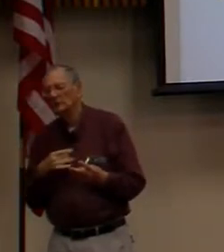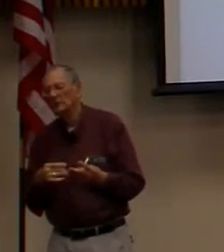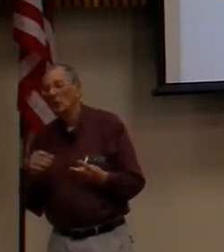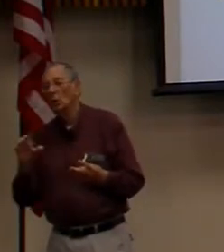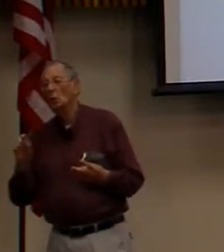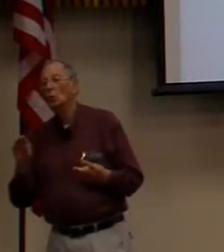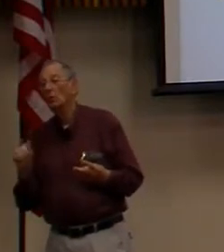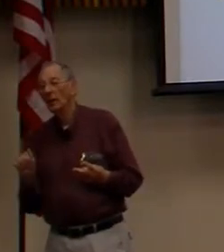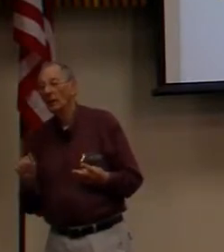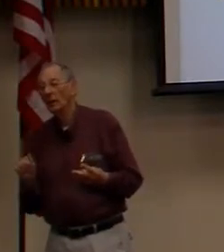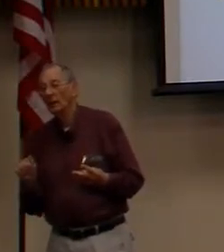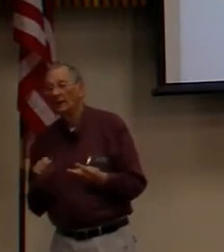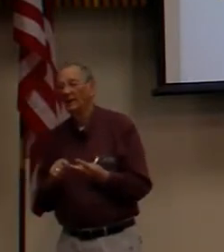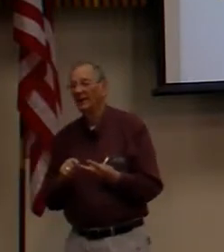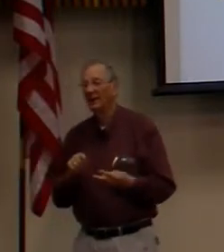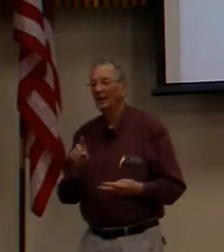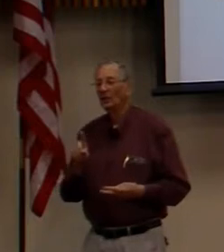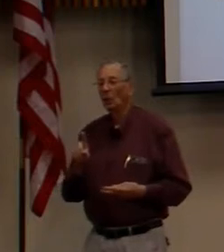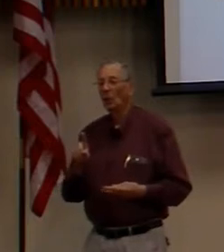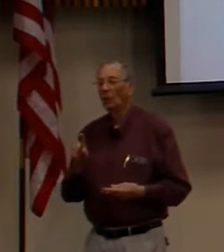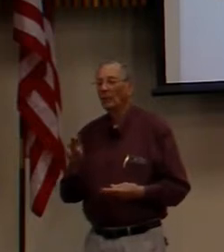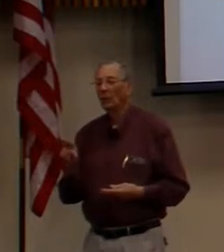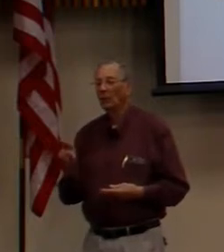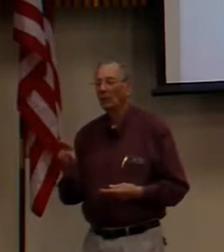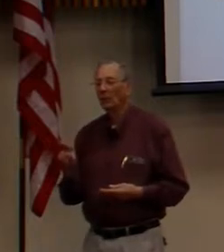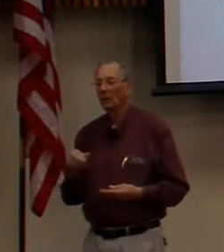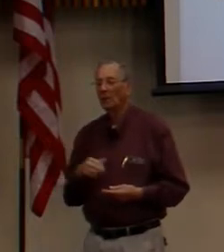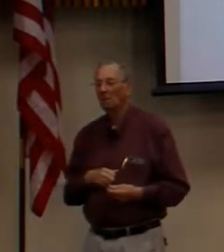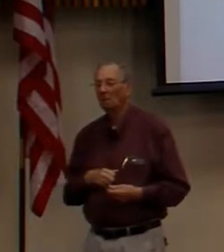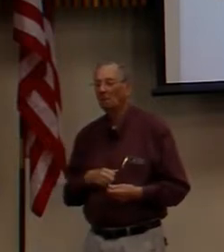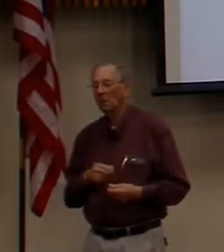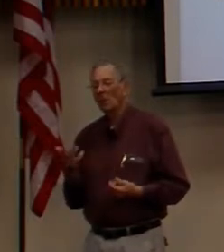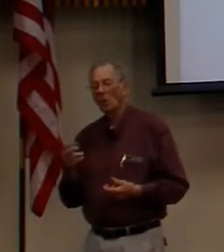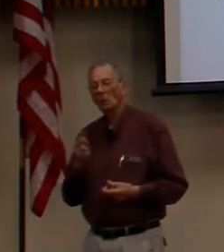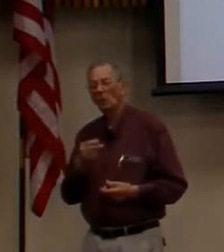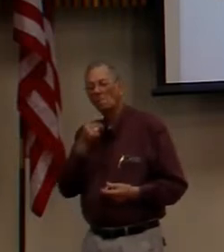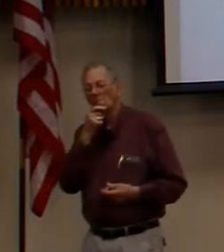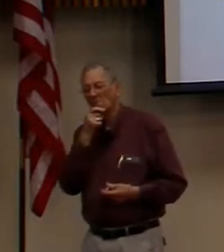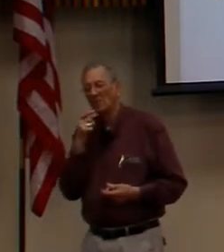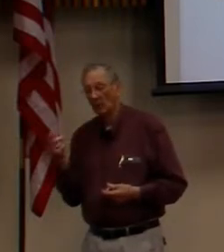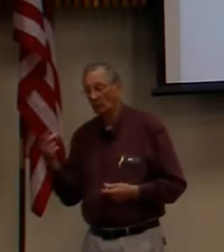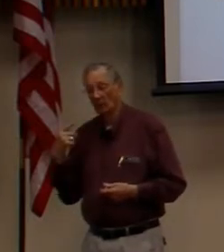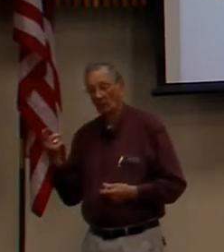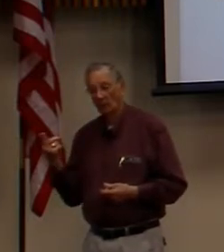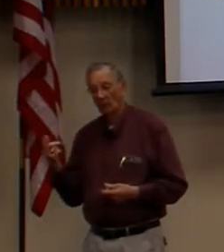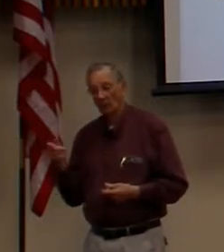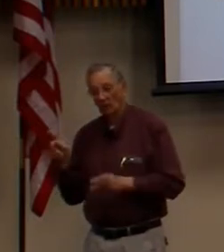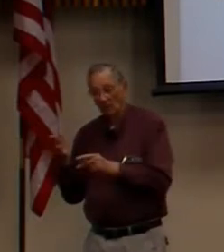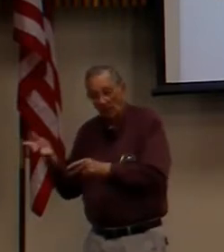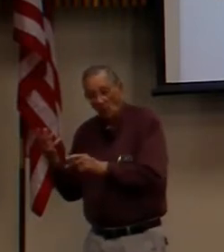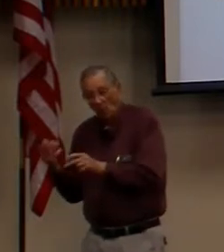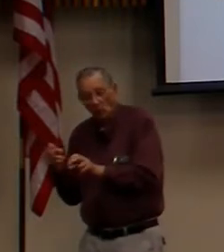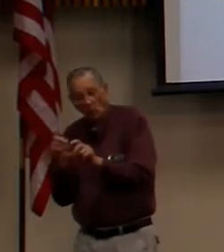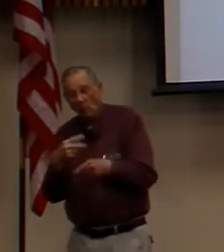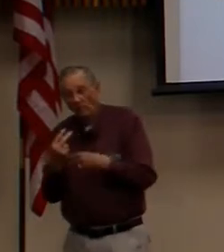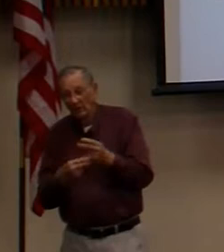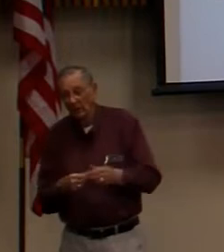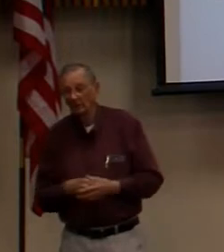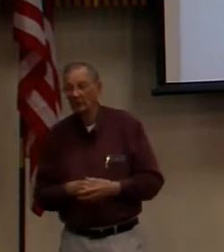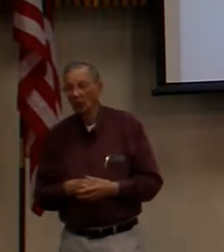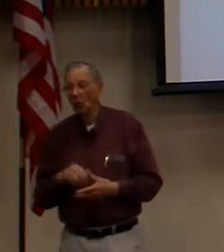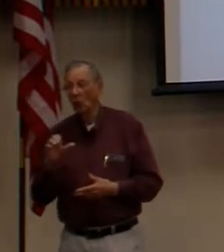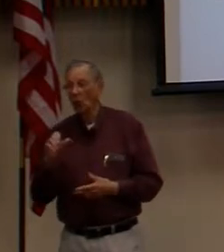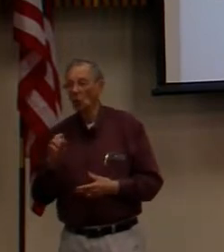Cuba and Dominican Republic. So they wanted to go see both places. The Cuba